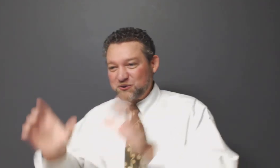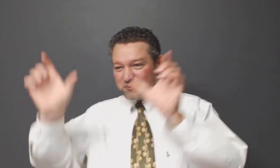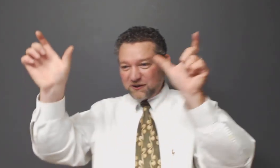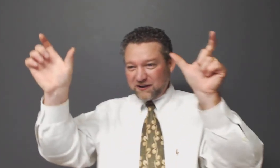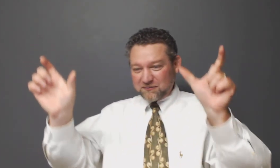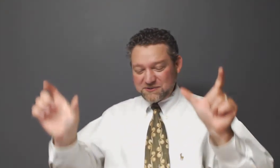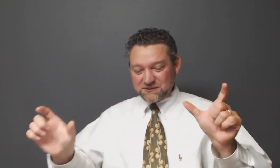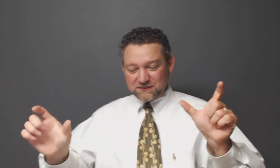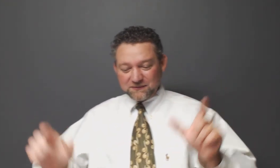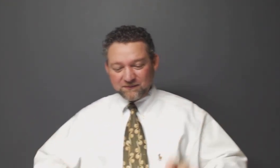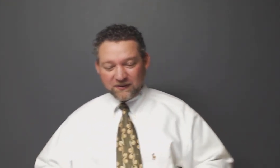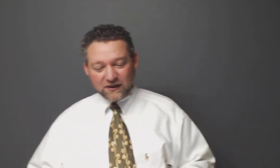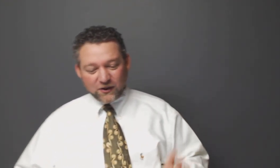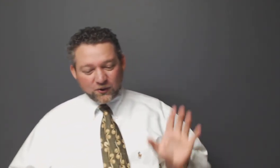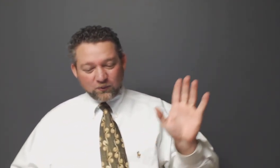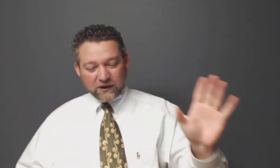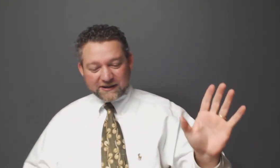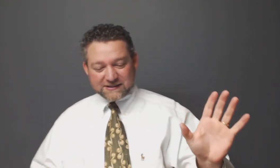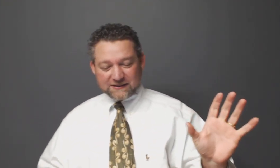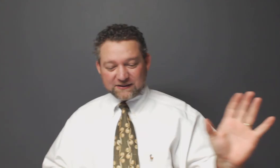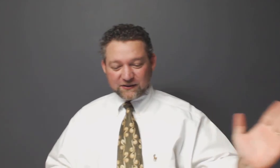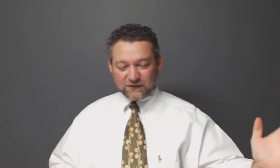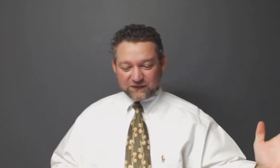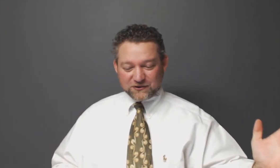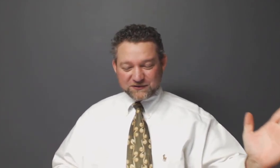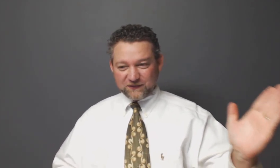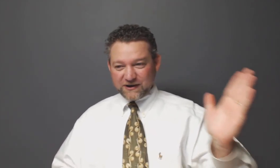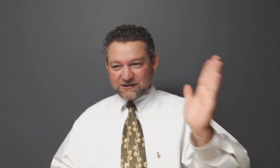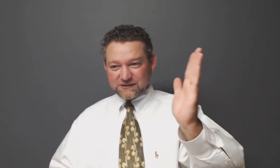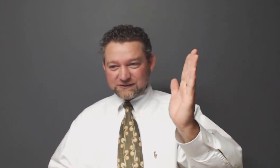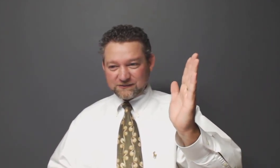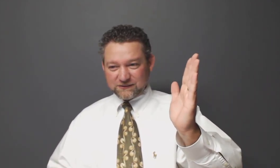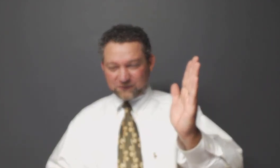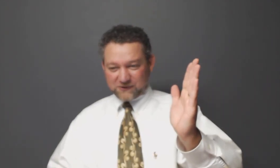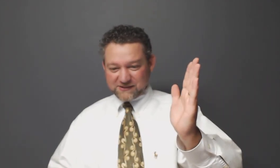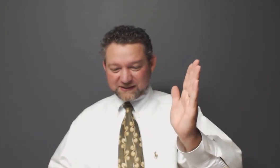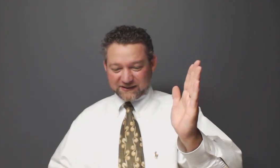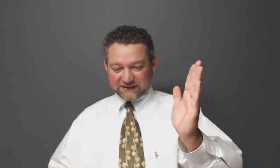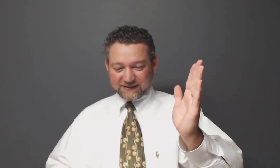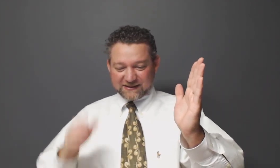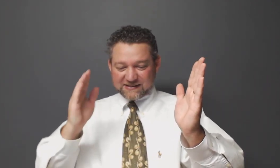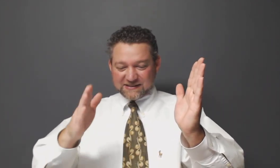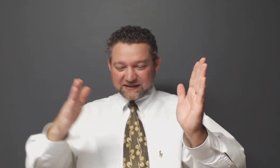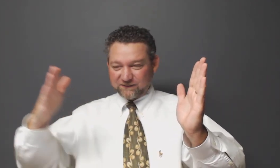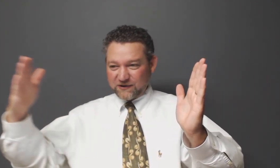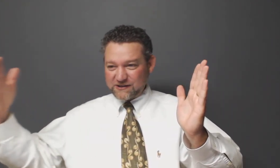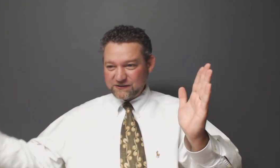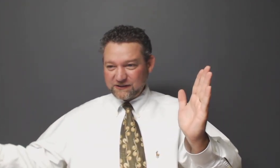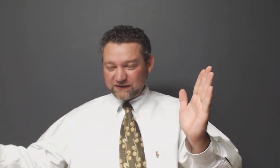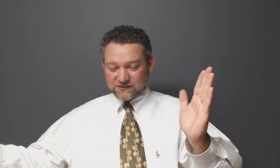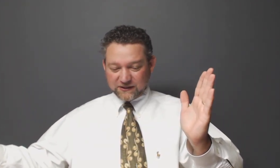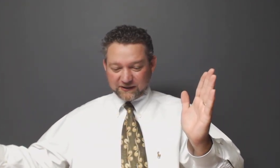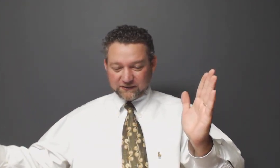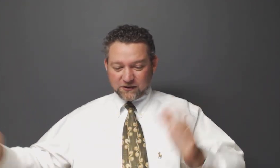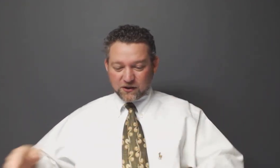you two columns. Write the first phrase on one side, the second phrase on the other side.